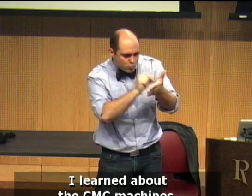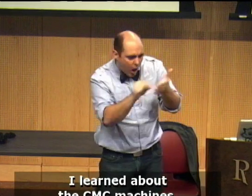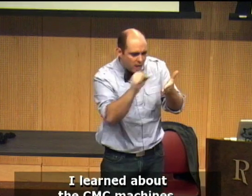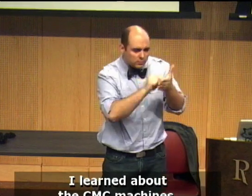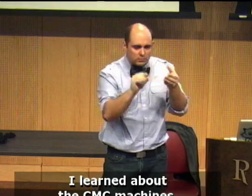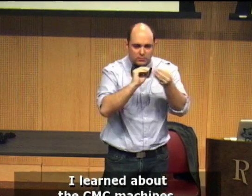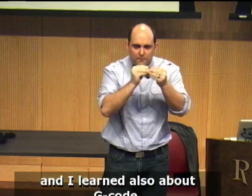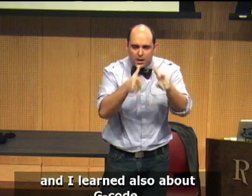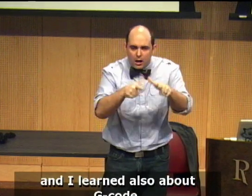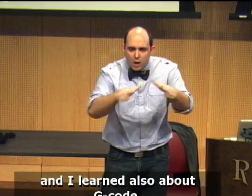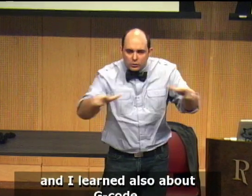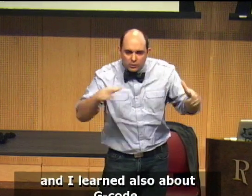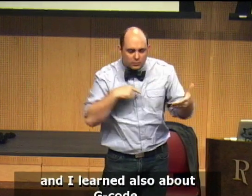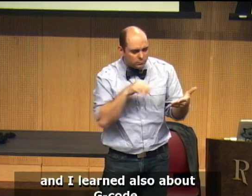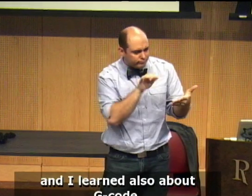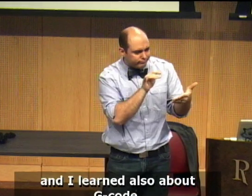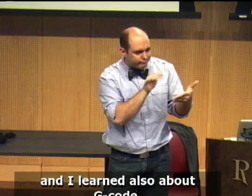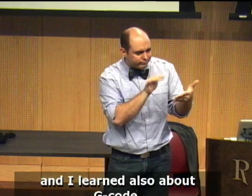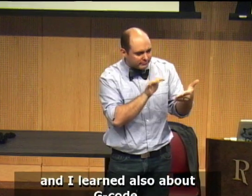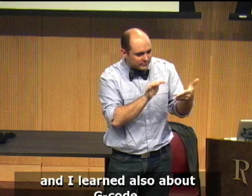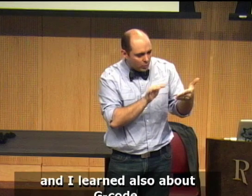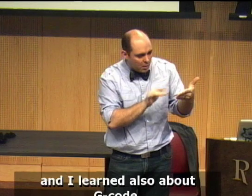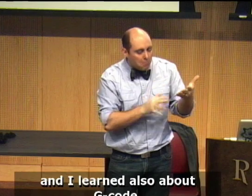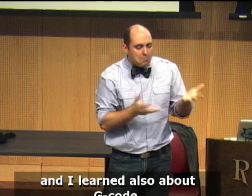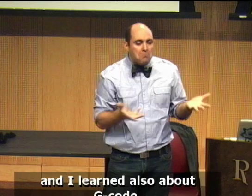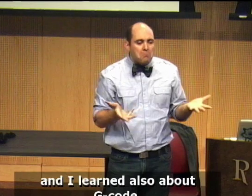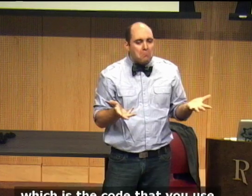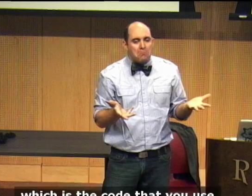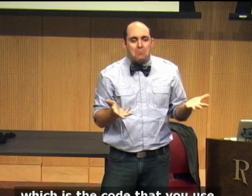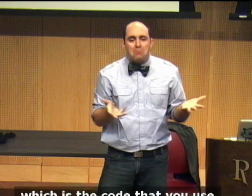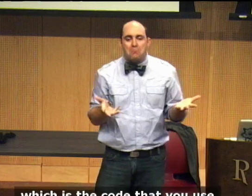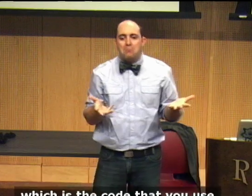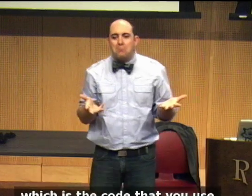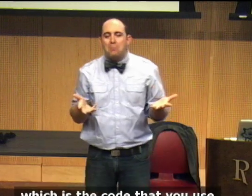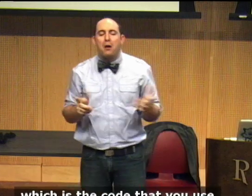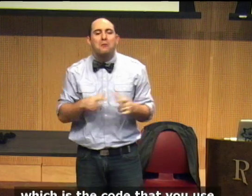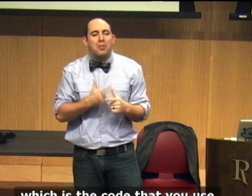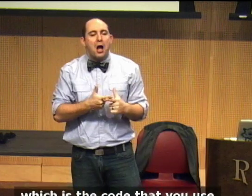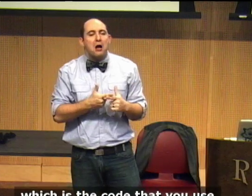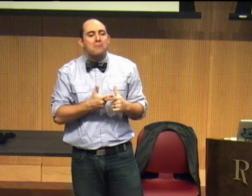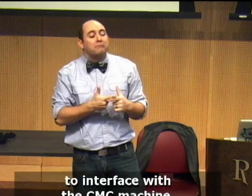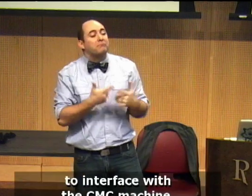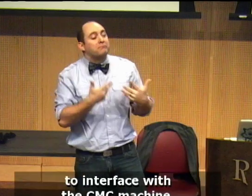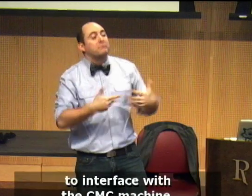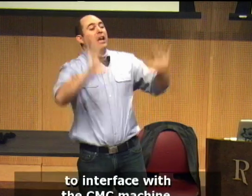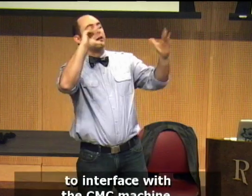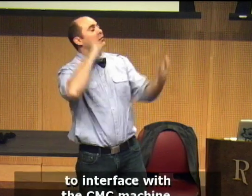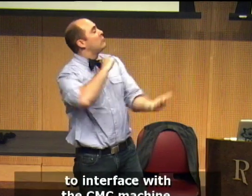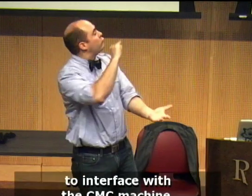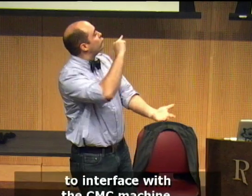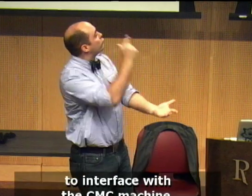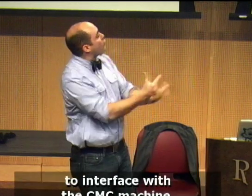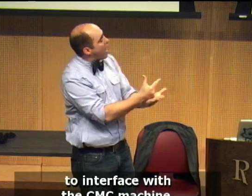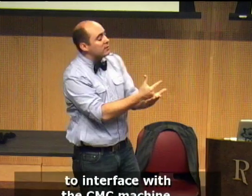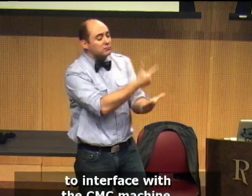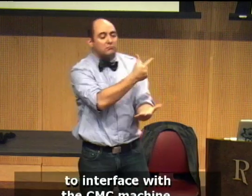machines, and I learned also about G-code, which is the code that you use to interface with the